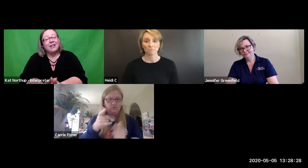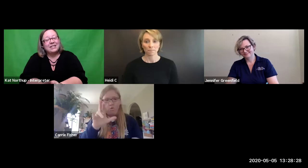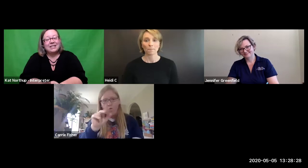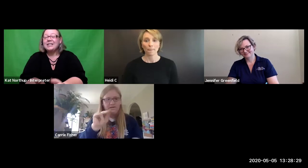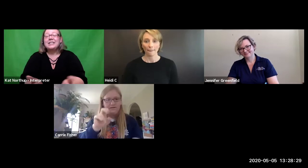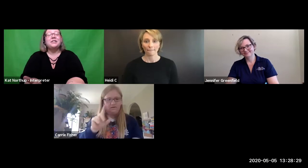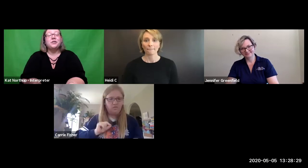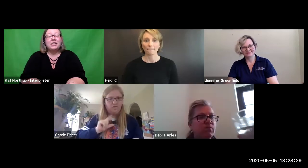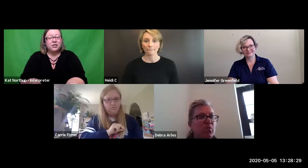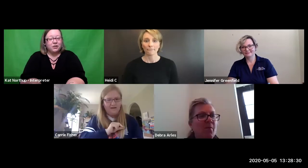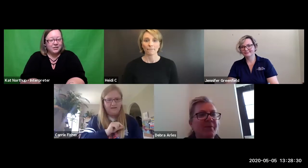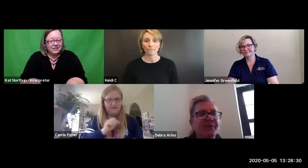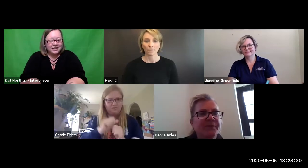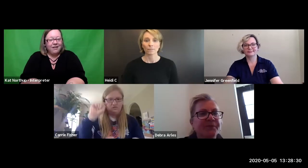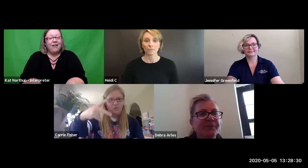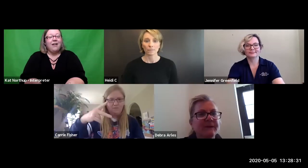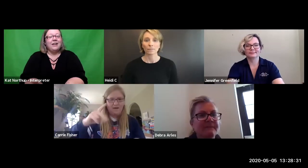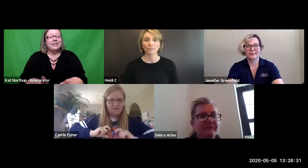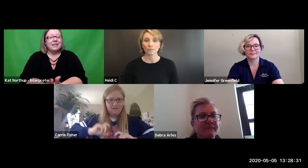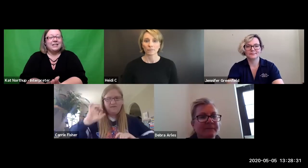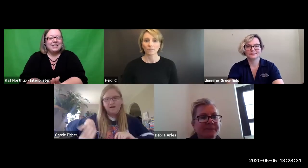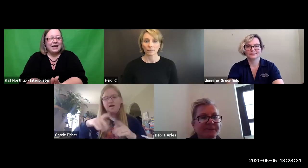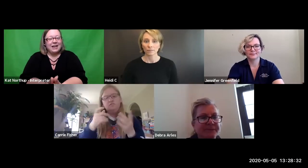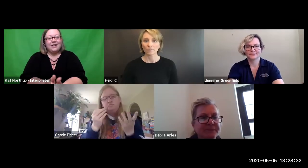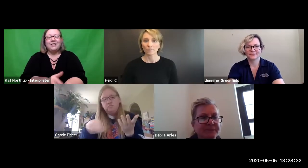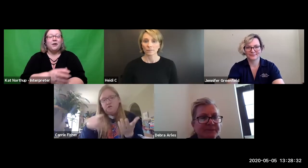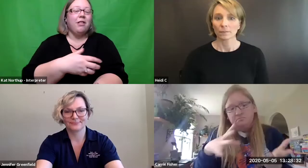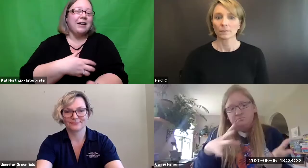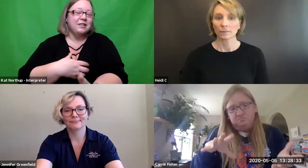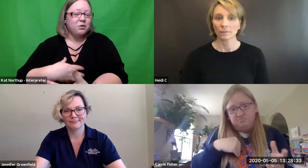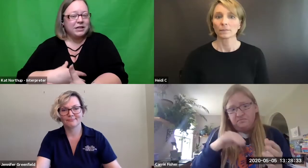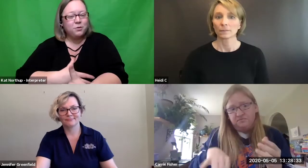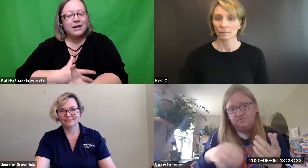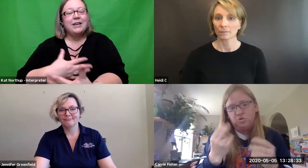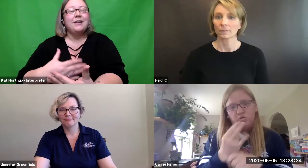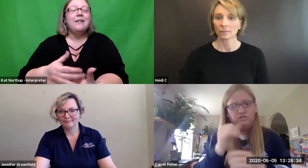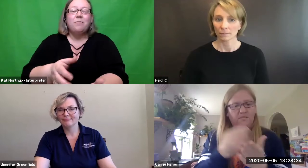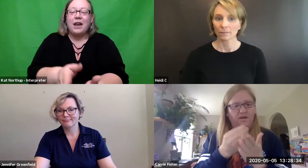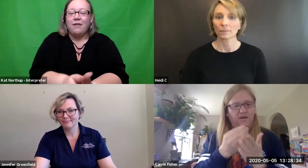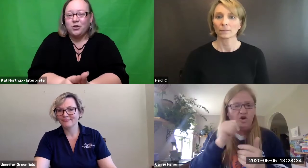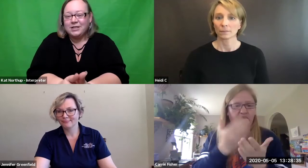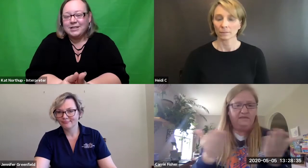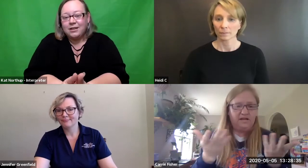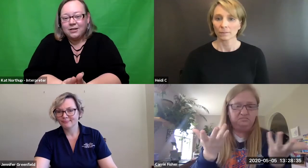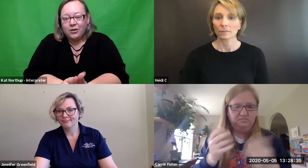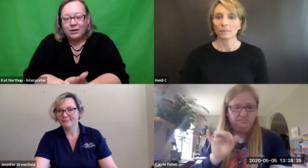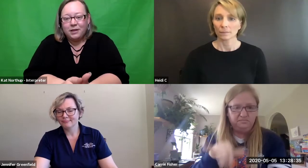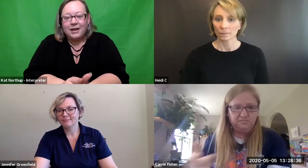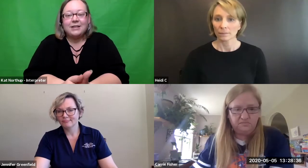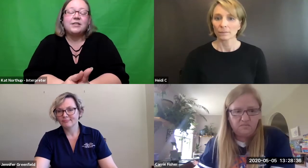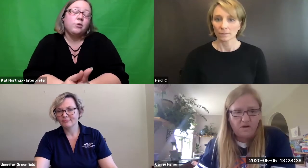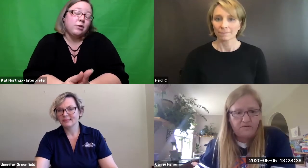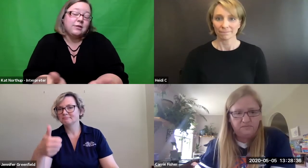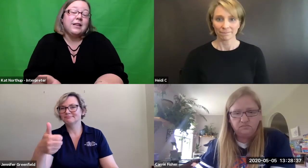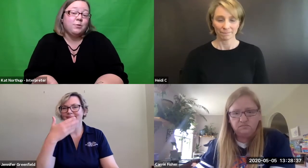they selected senior t-shirts. And it's going to say, you know, class of 2020. They have their design that they're going to